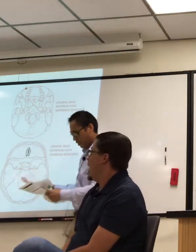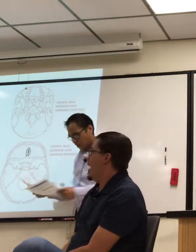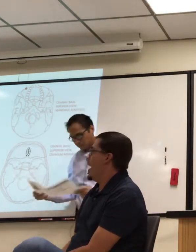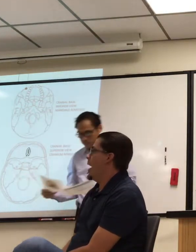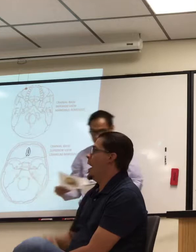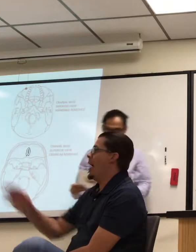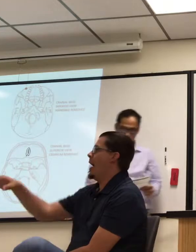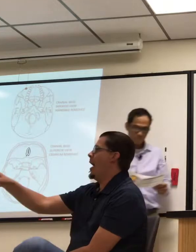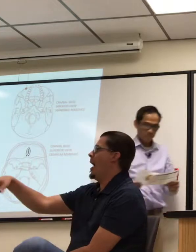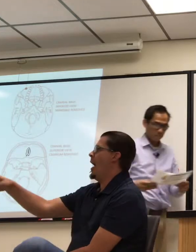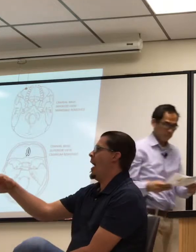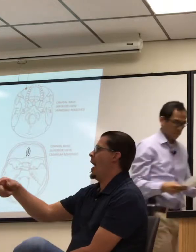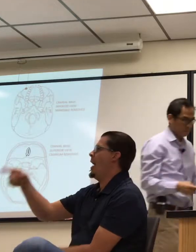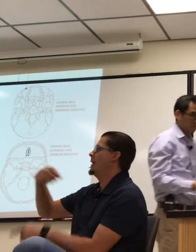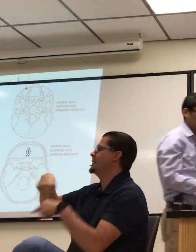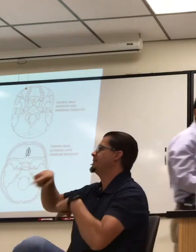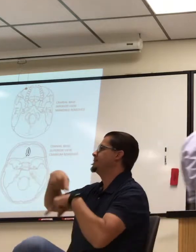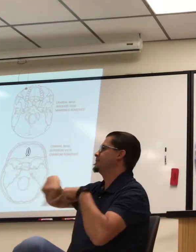Okay.